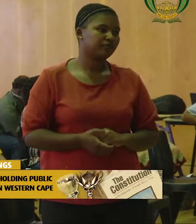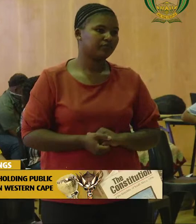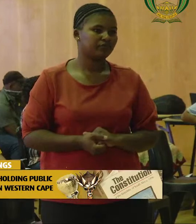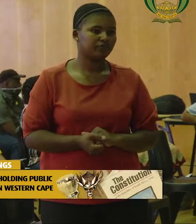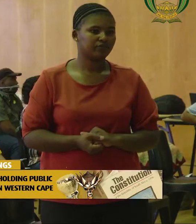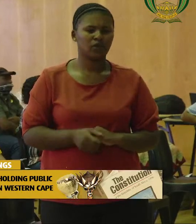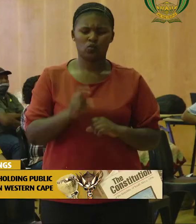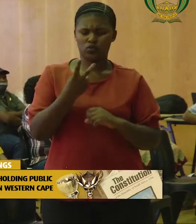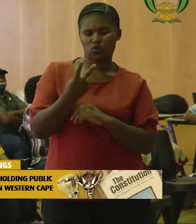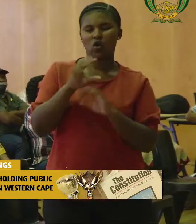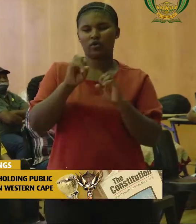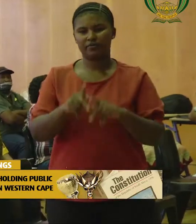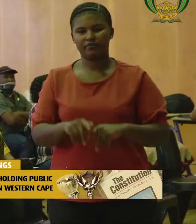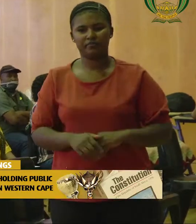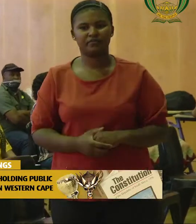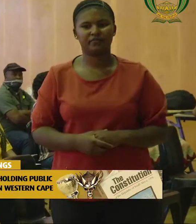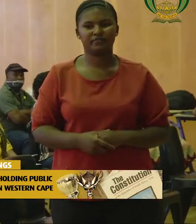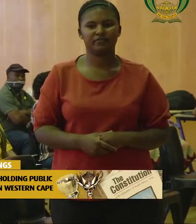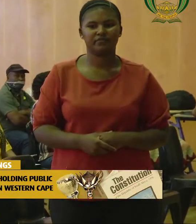Okay.